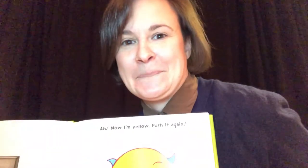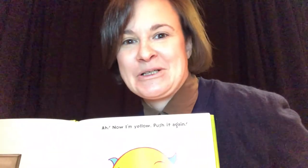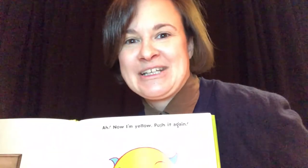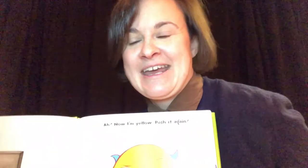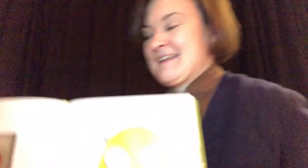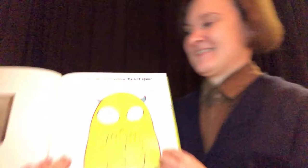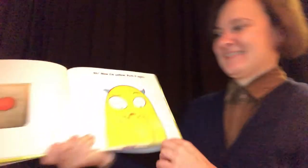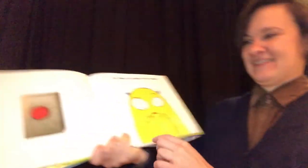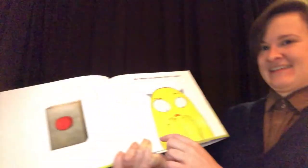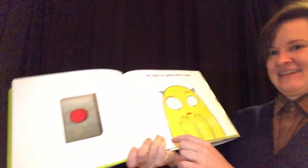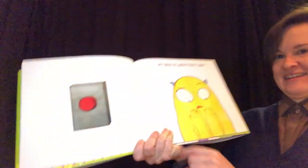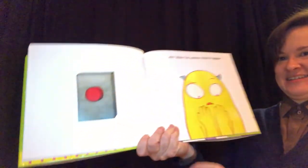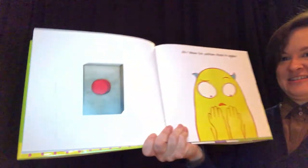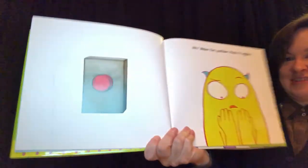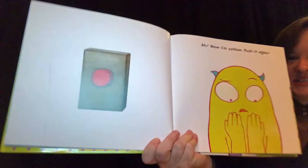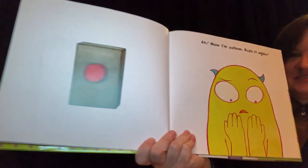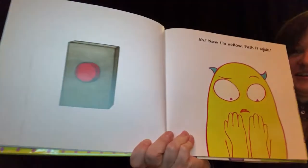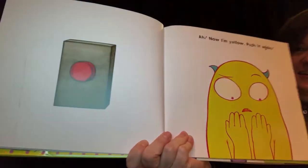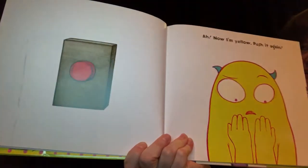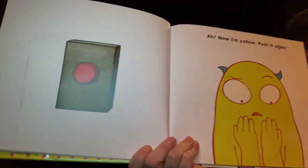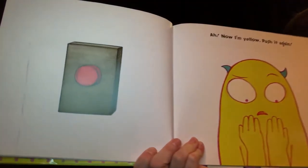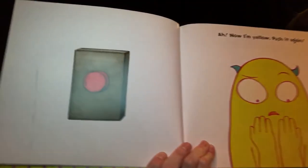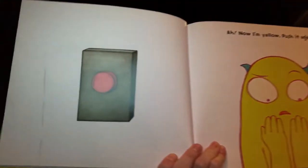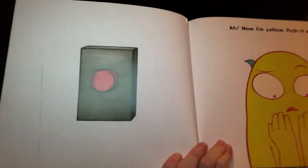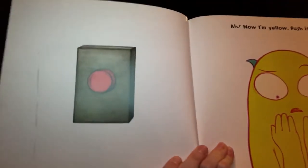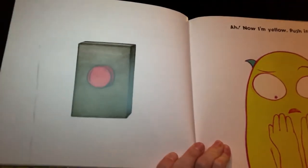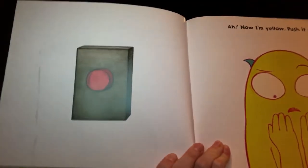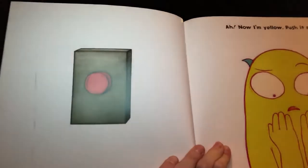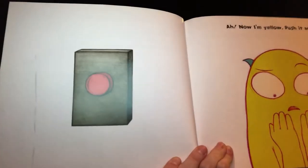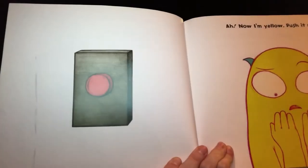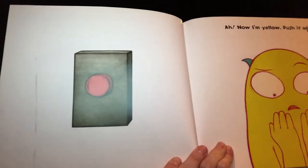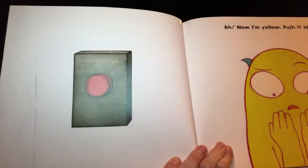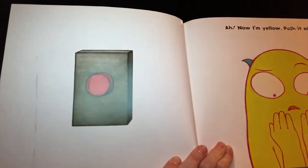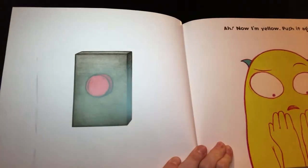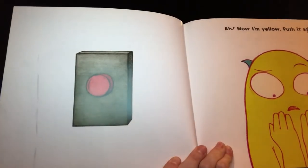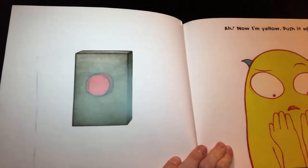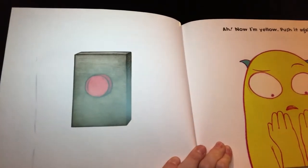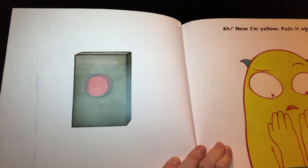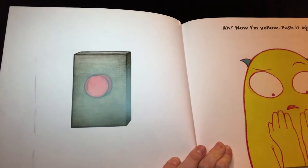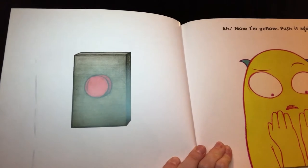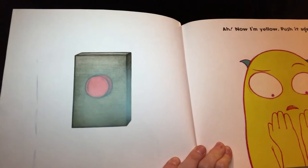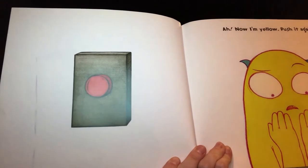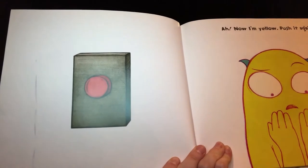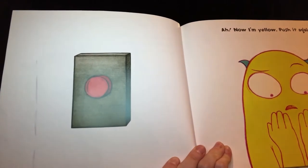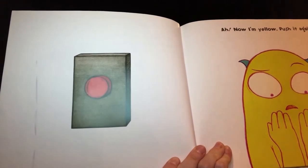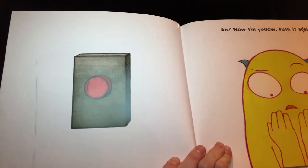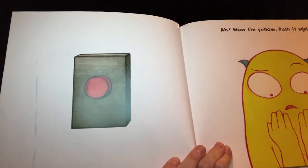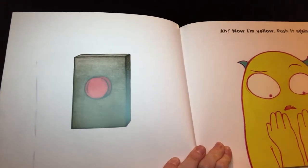Push it again. Do you want to do it? Come up to your screen.